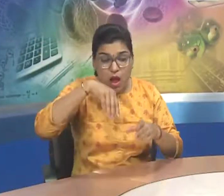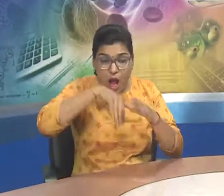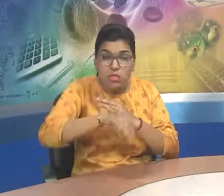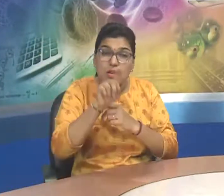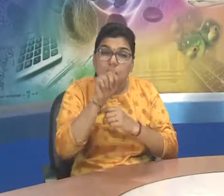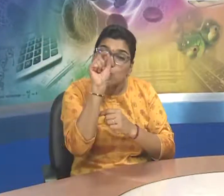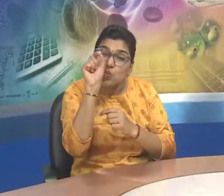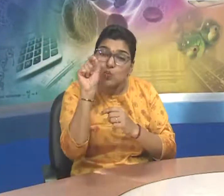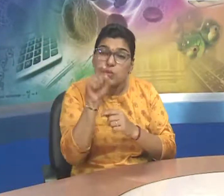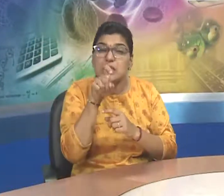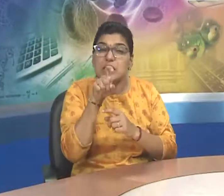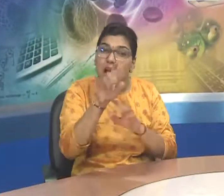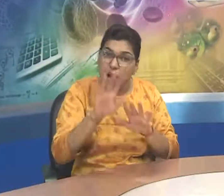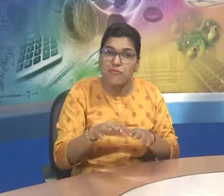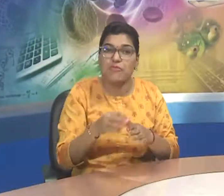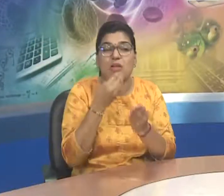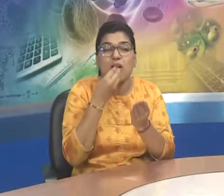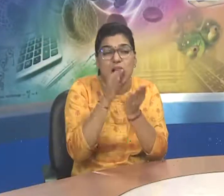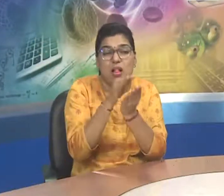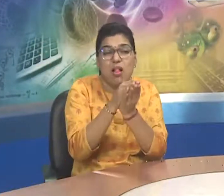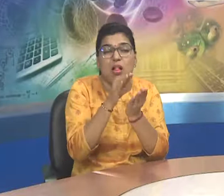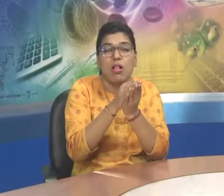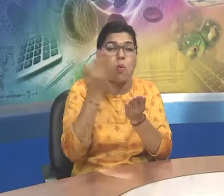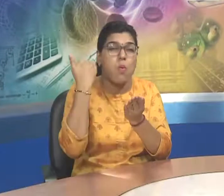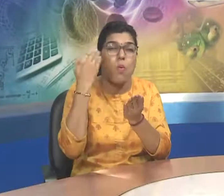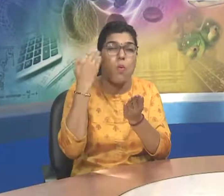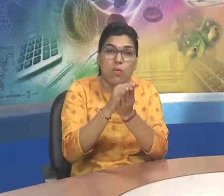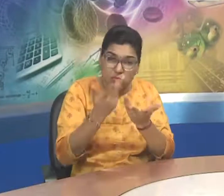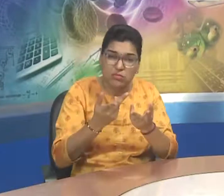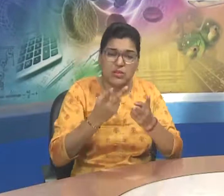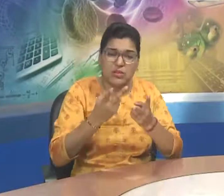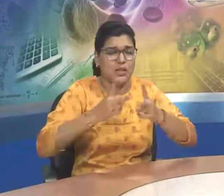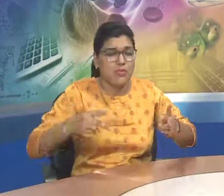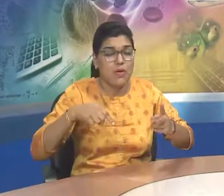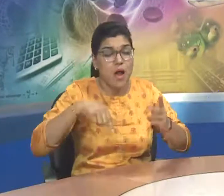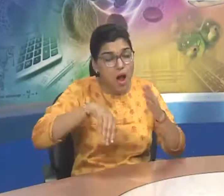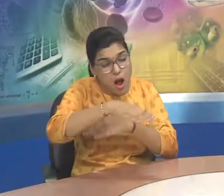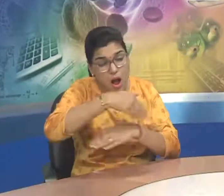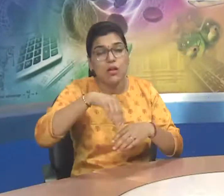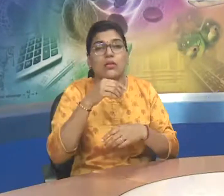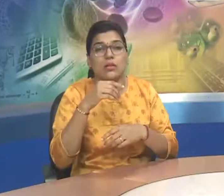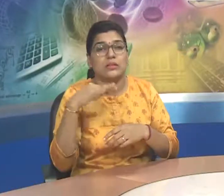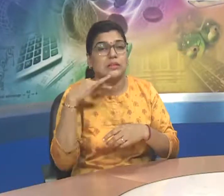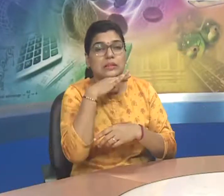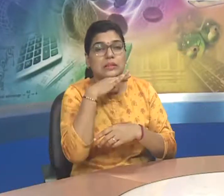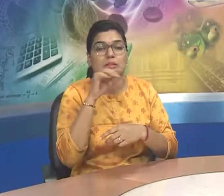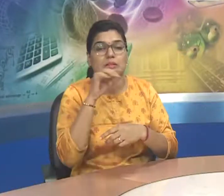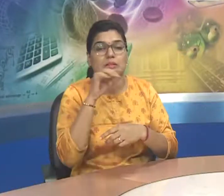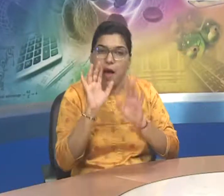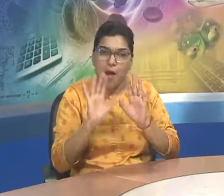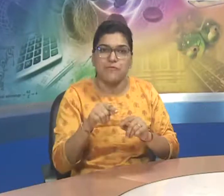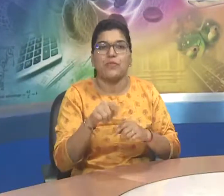We eat the food from outside on road. It must have